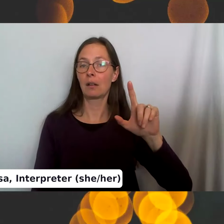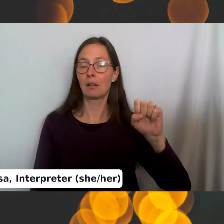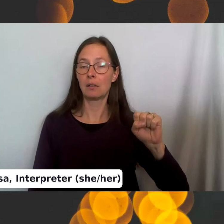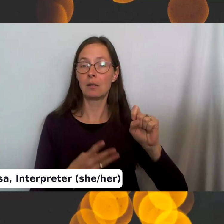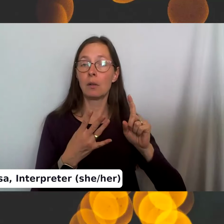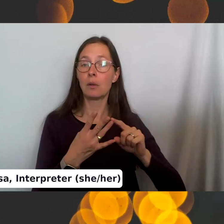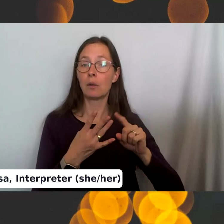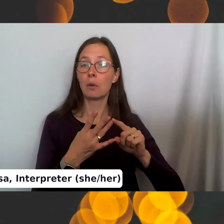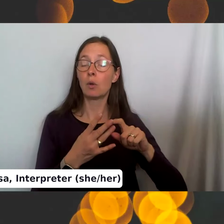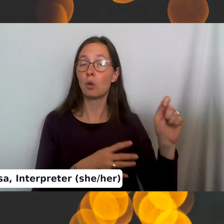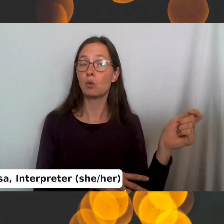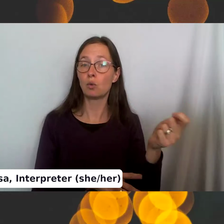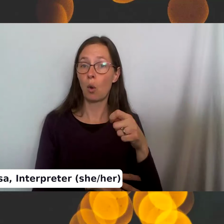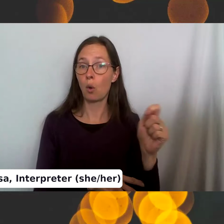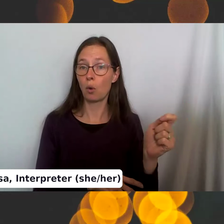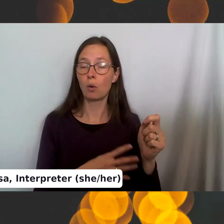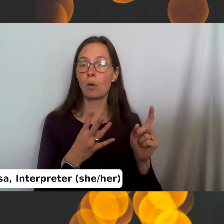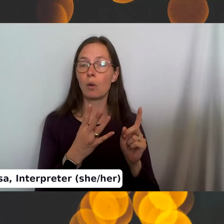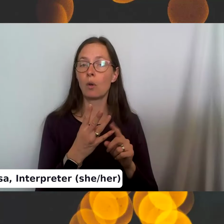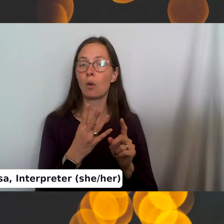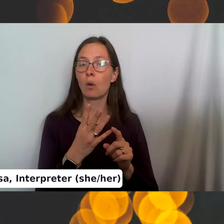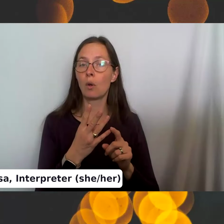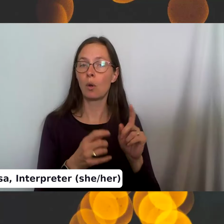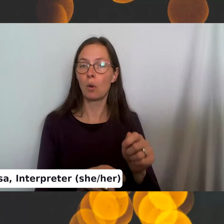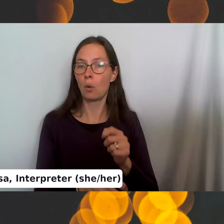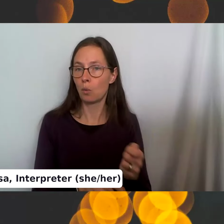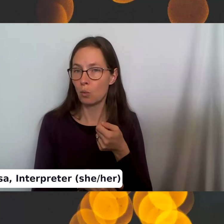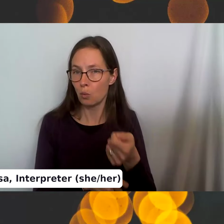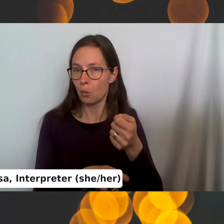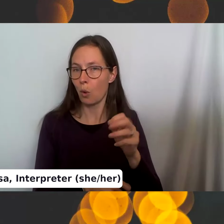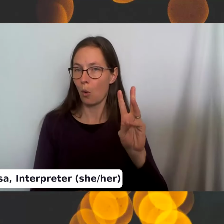swords, and wands.